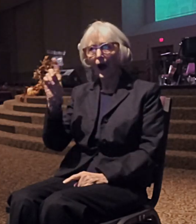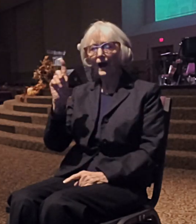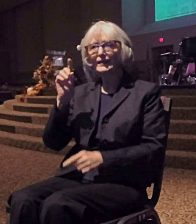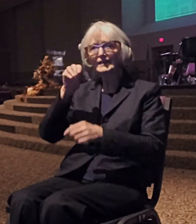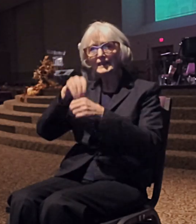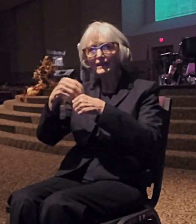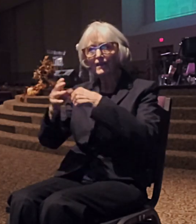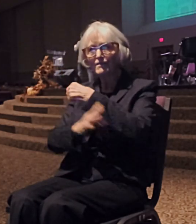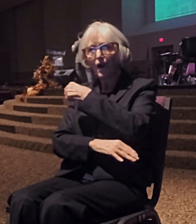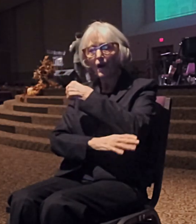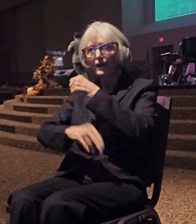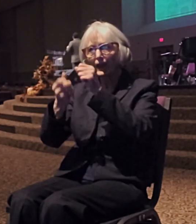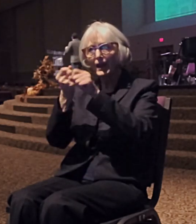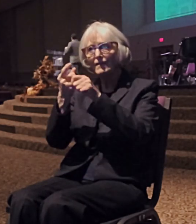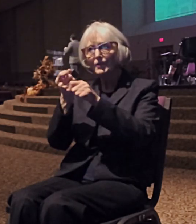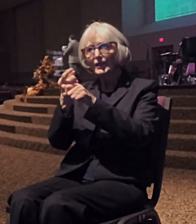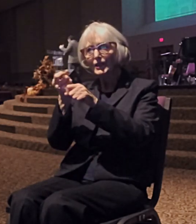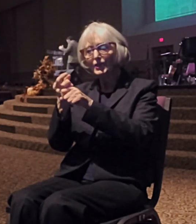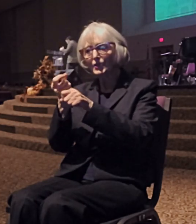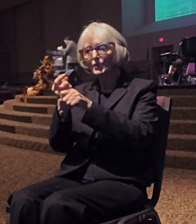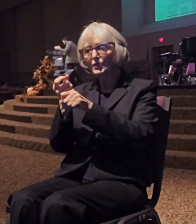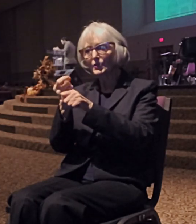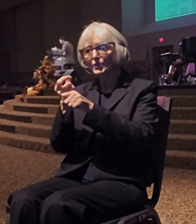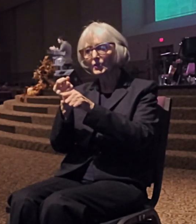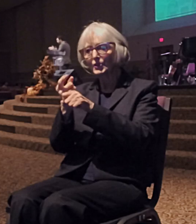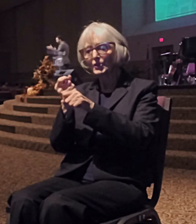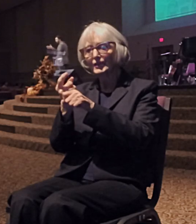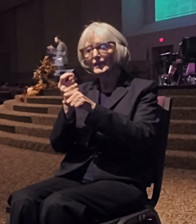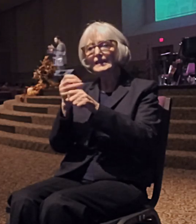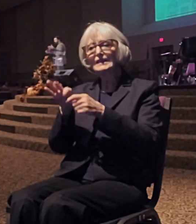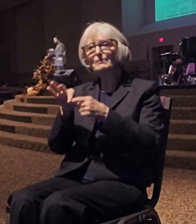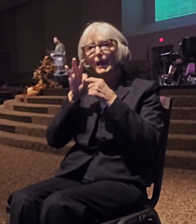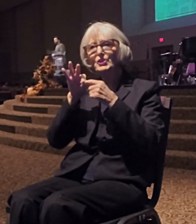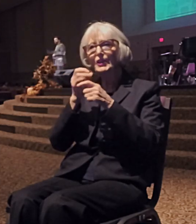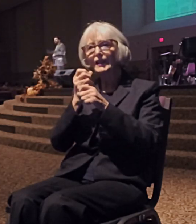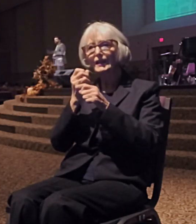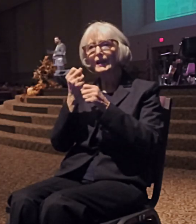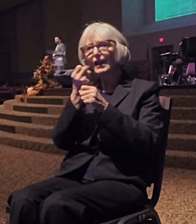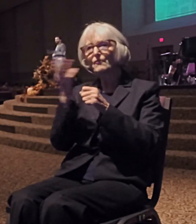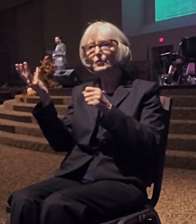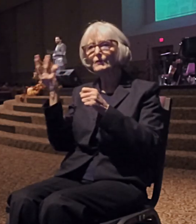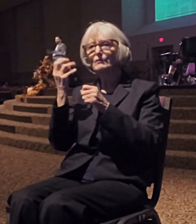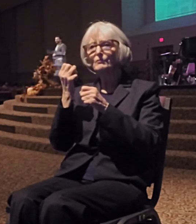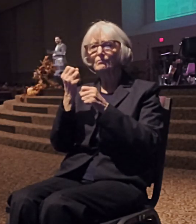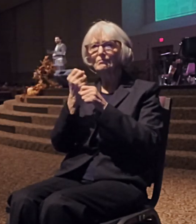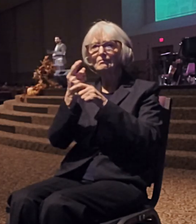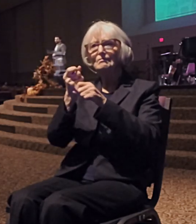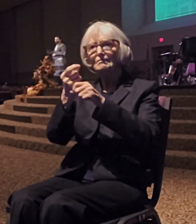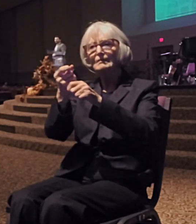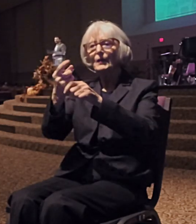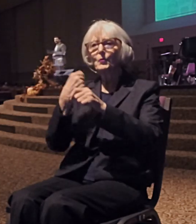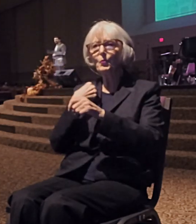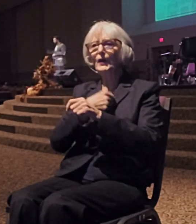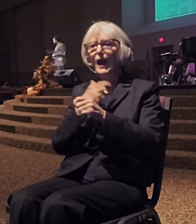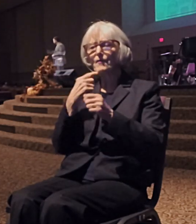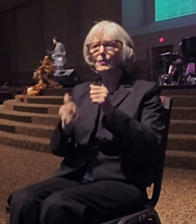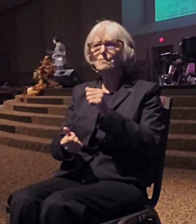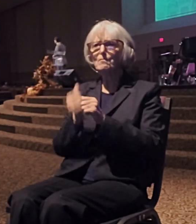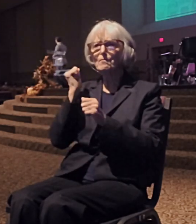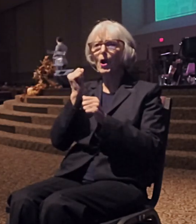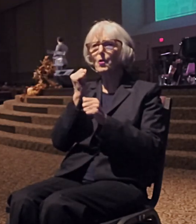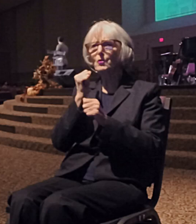the fall every year, and especially every few years when we have the most